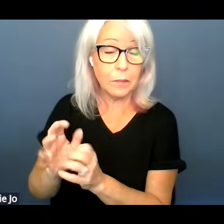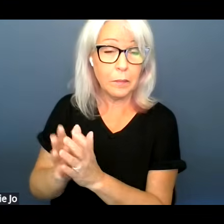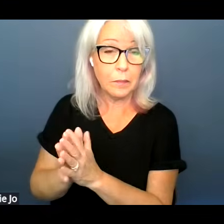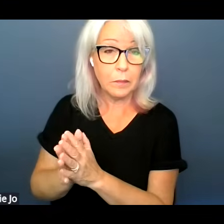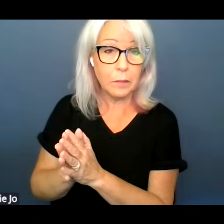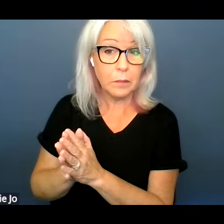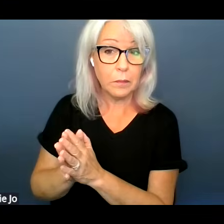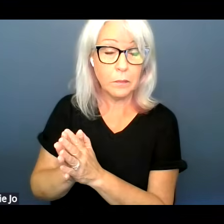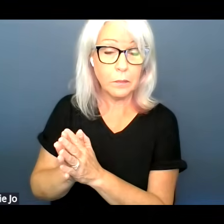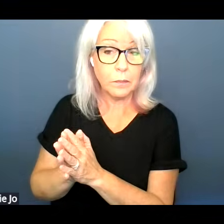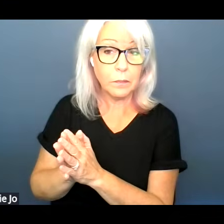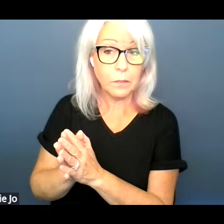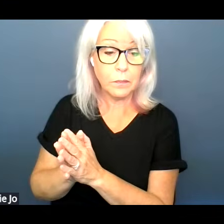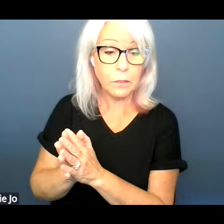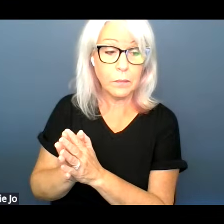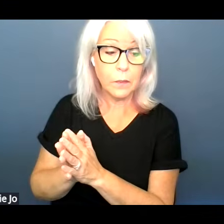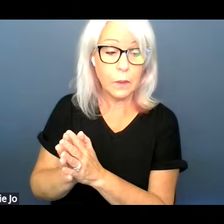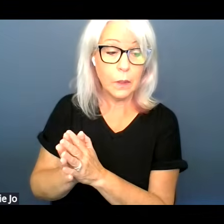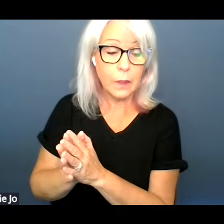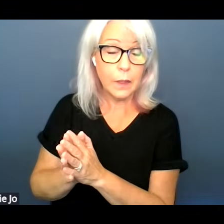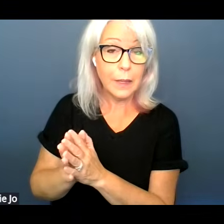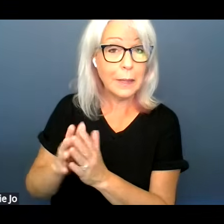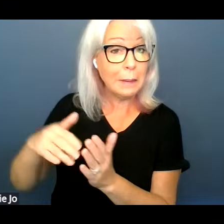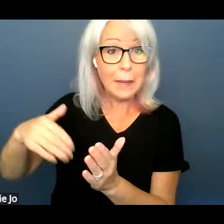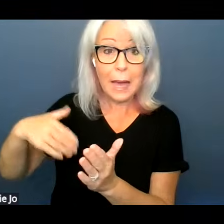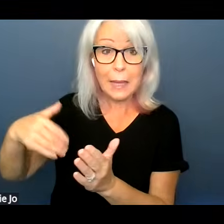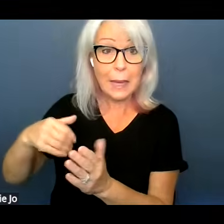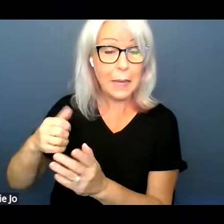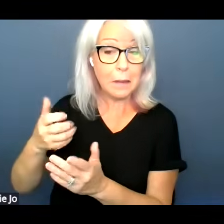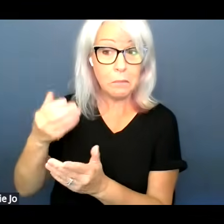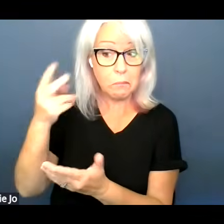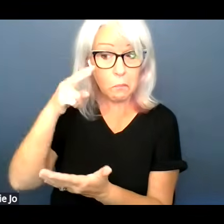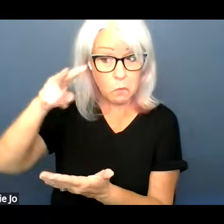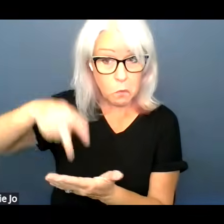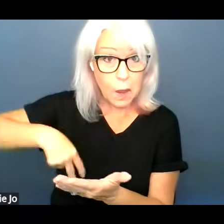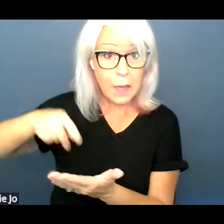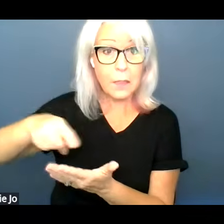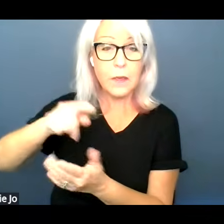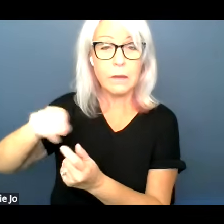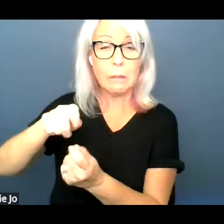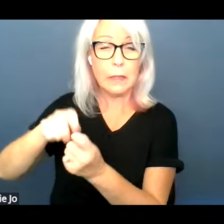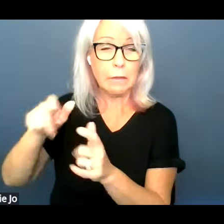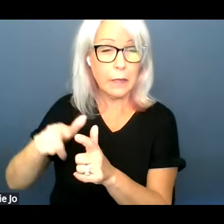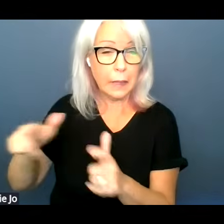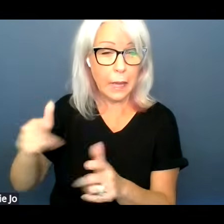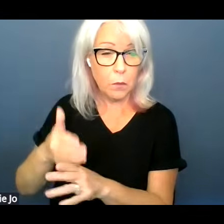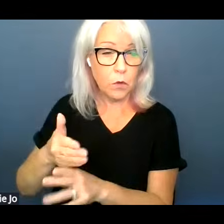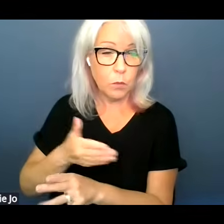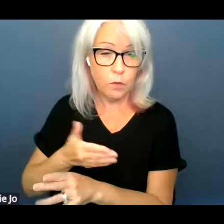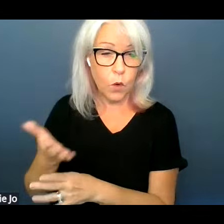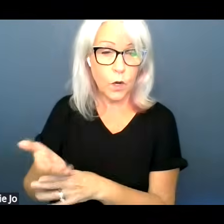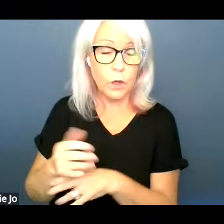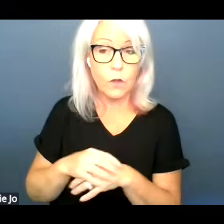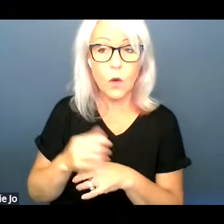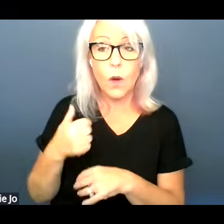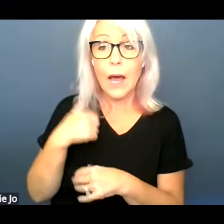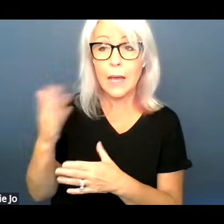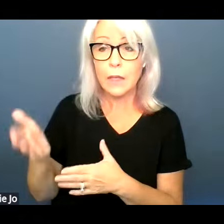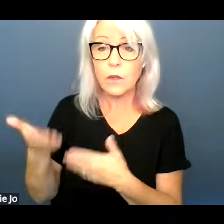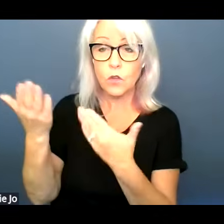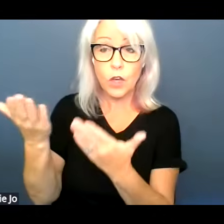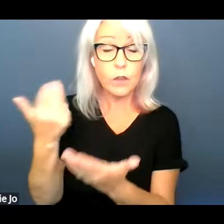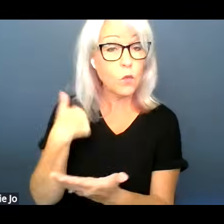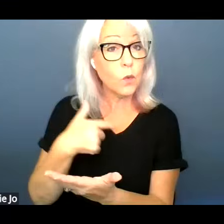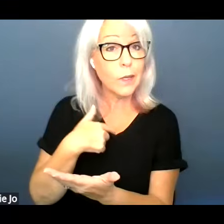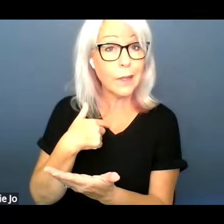who have not been exposed to this language before. So I would suggest we go for